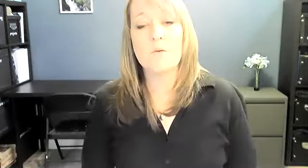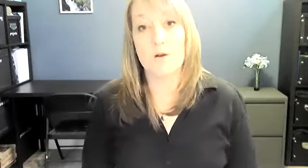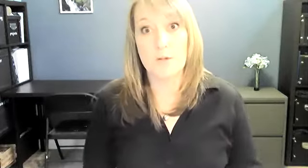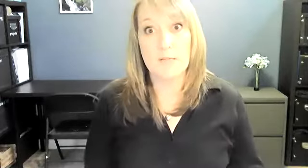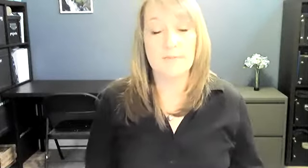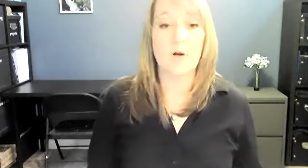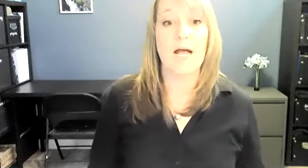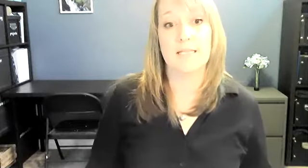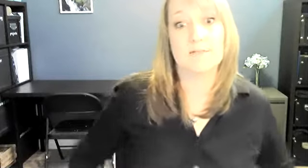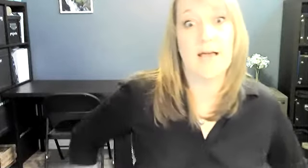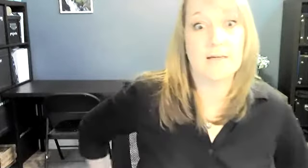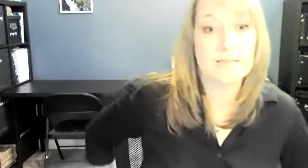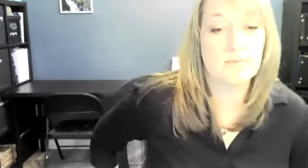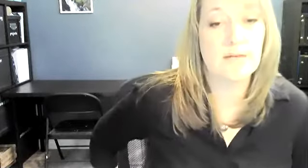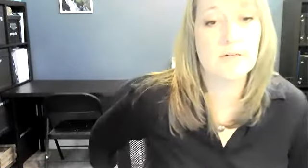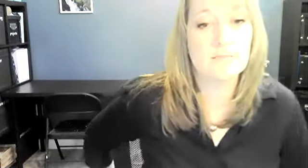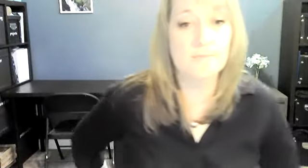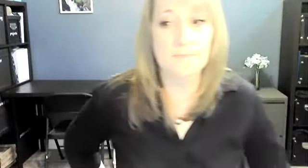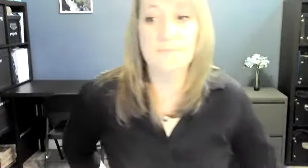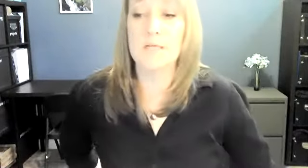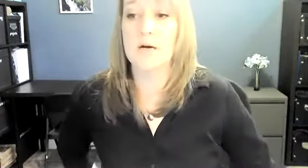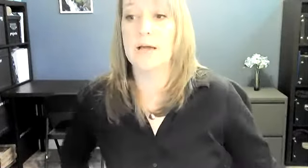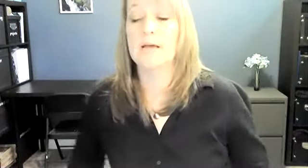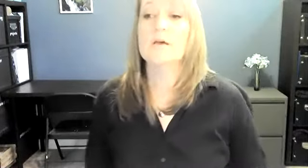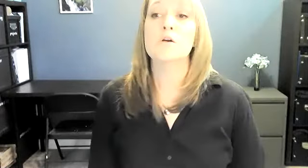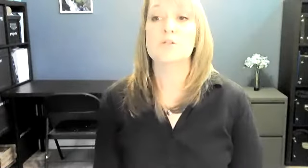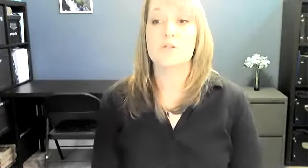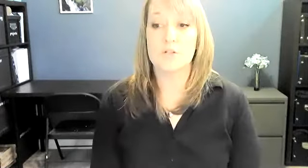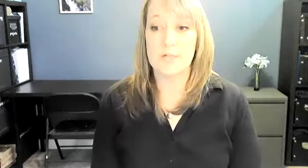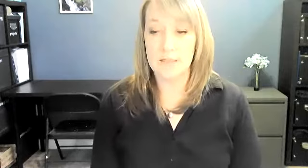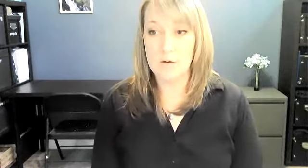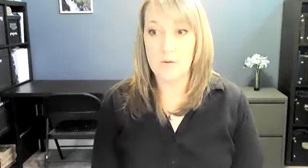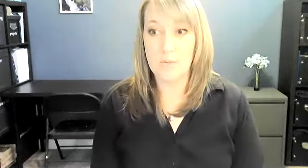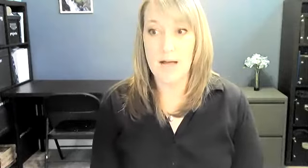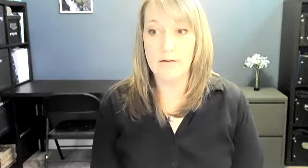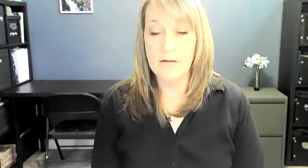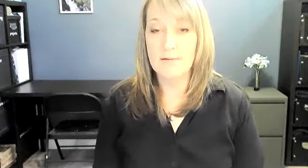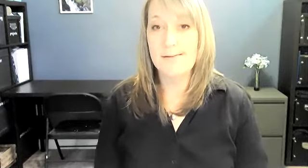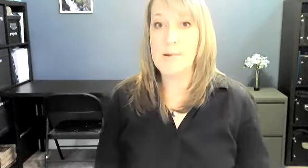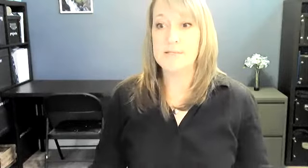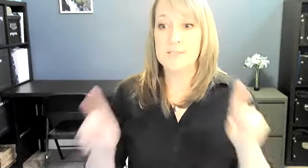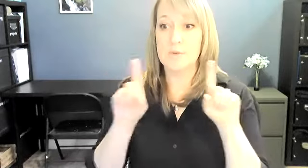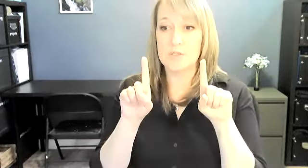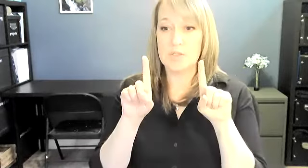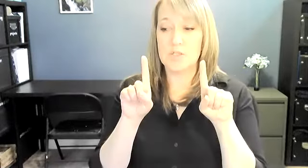Where do you live? Or I live at, whatever. Okay, during or while, you want